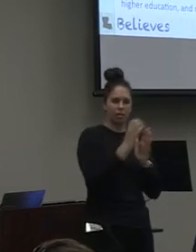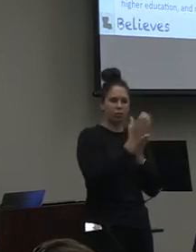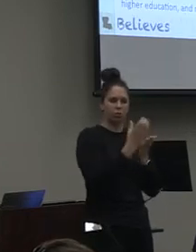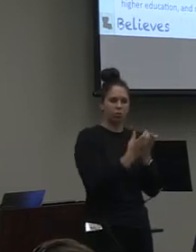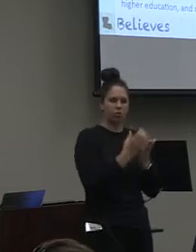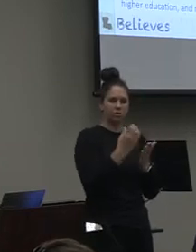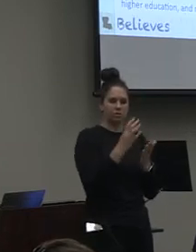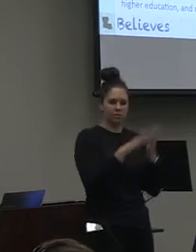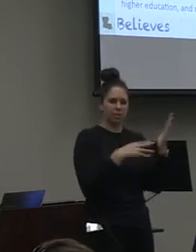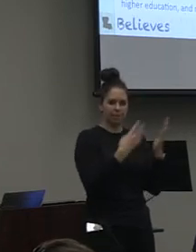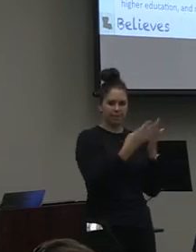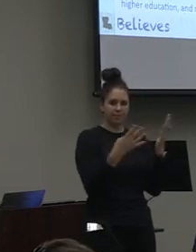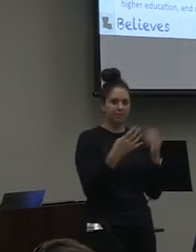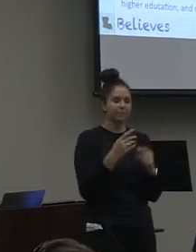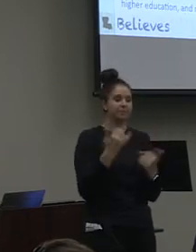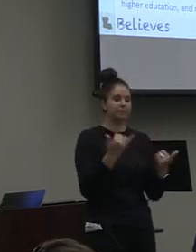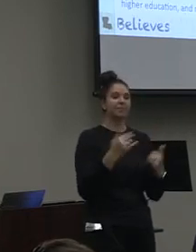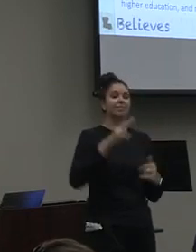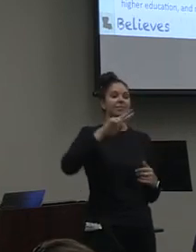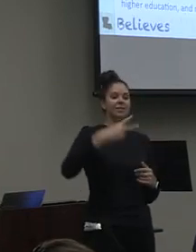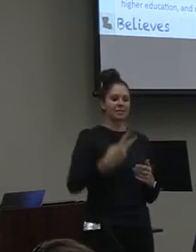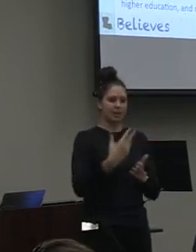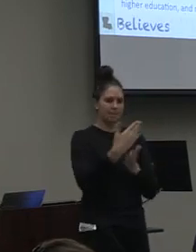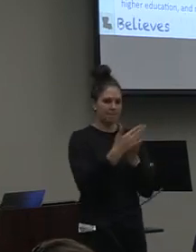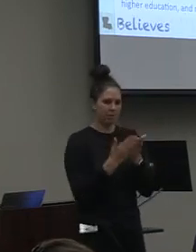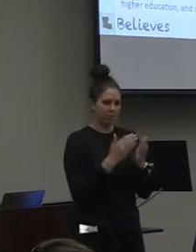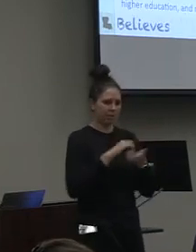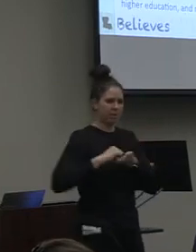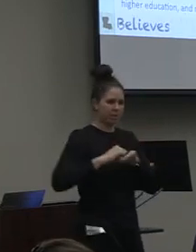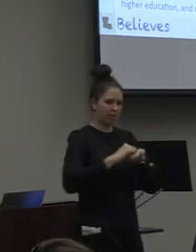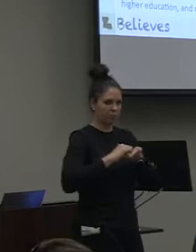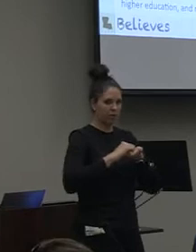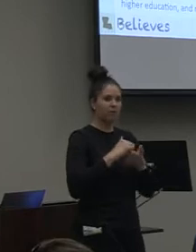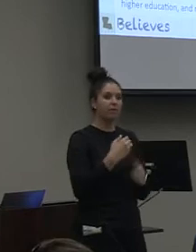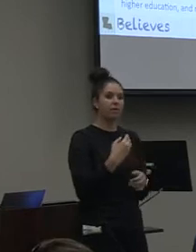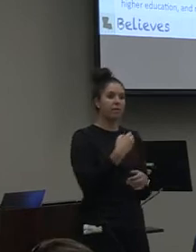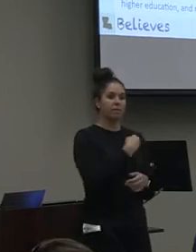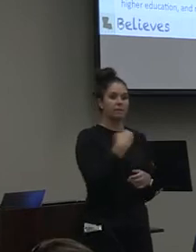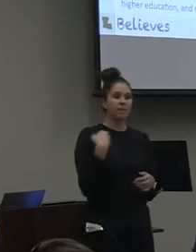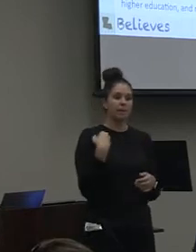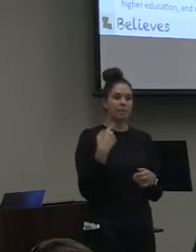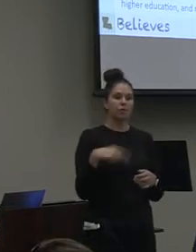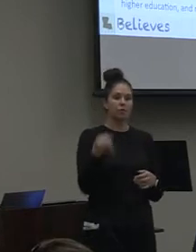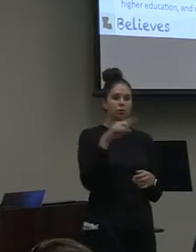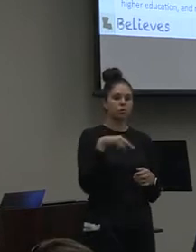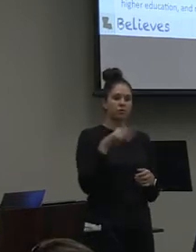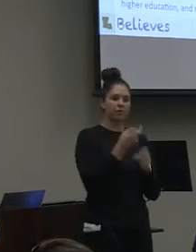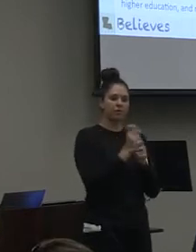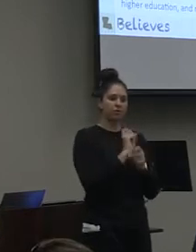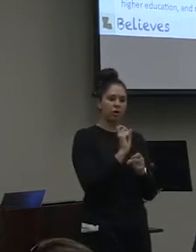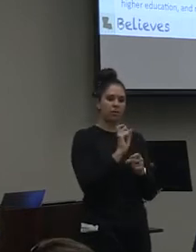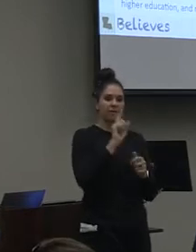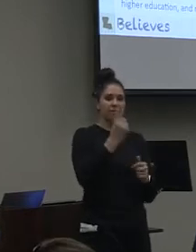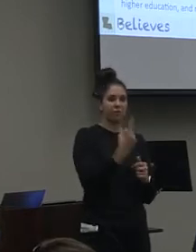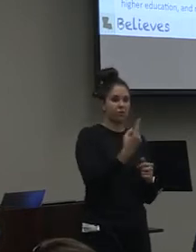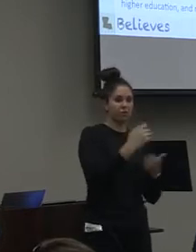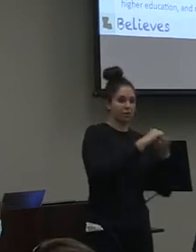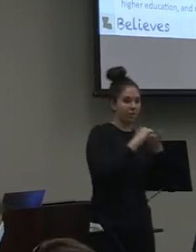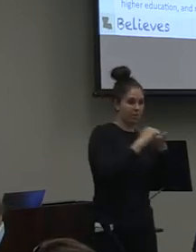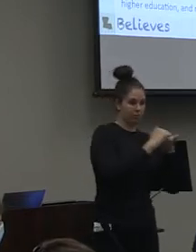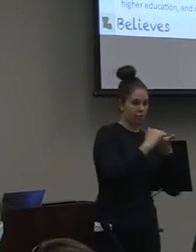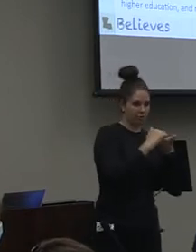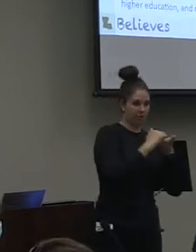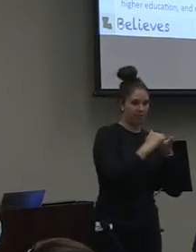syllabus. And now as a second part of the collaborative, the members from the first